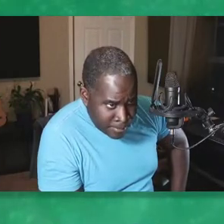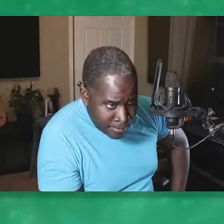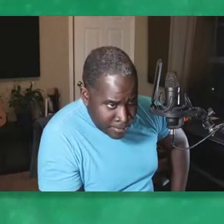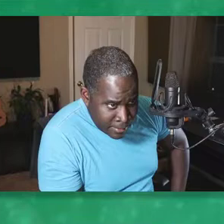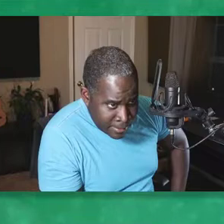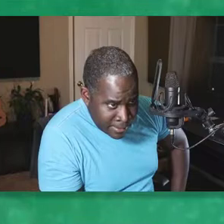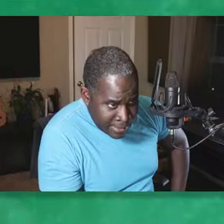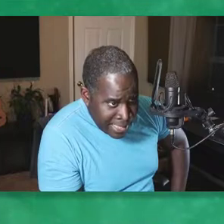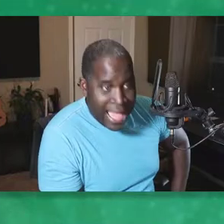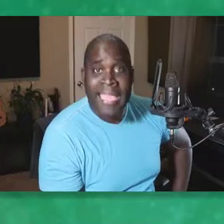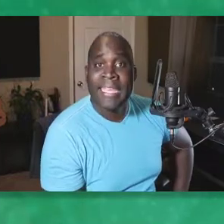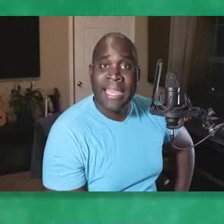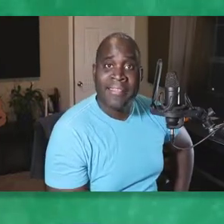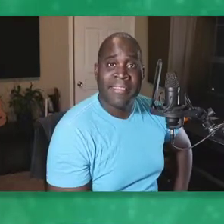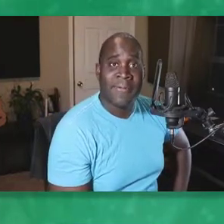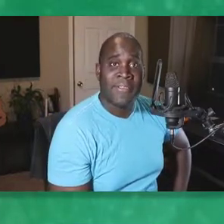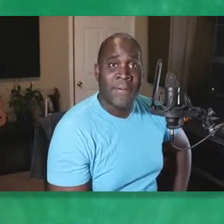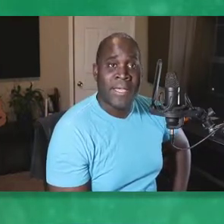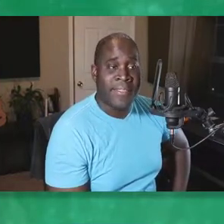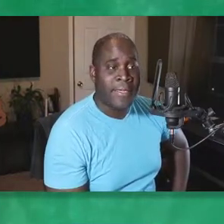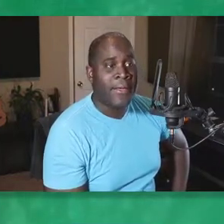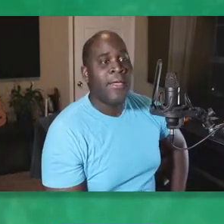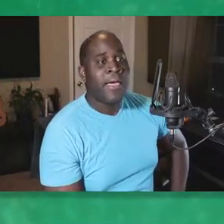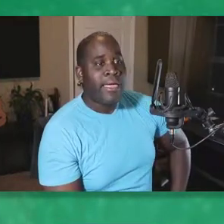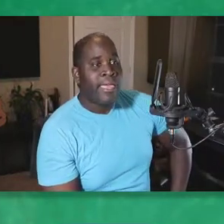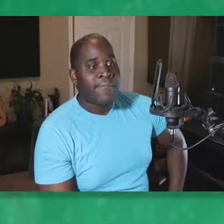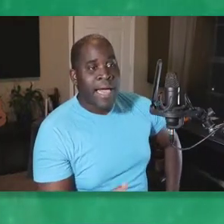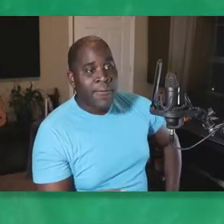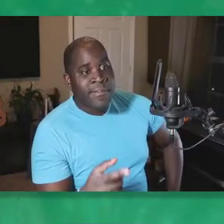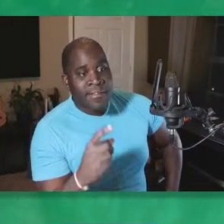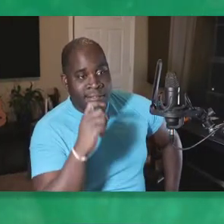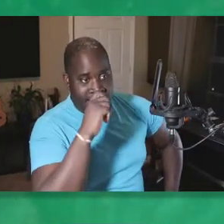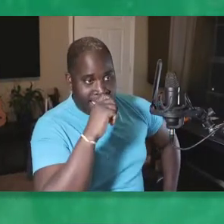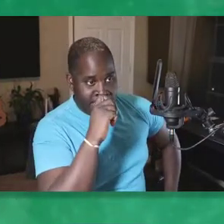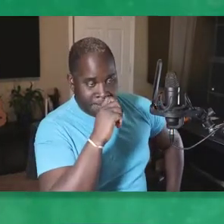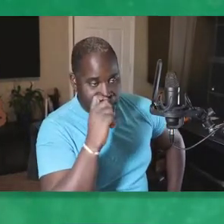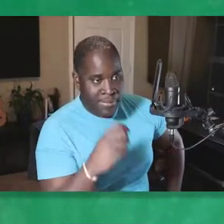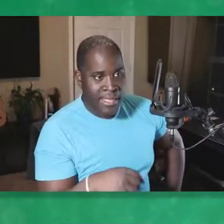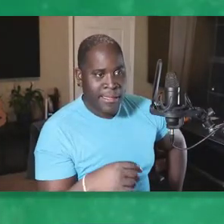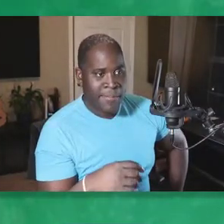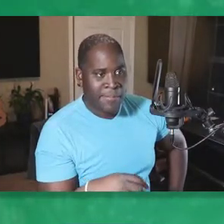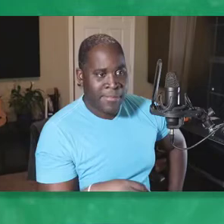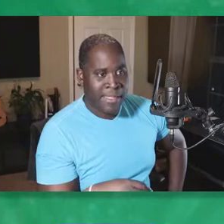How could you let it come to this? I cannot see what's going on there. If I was going to sign...